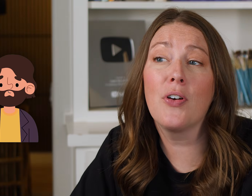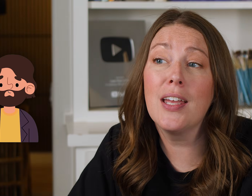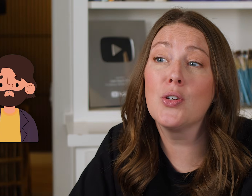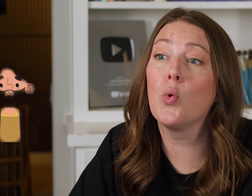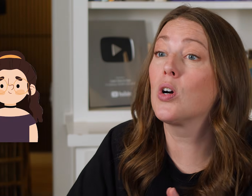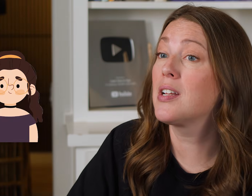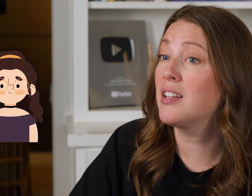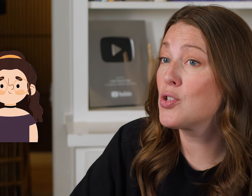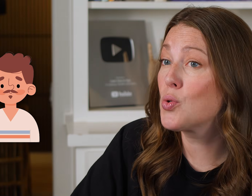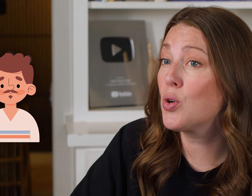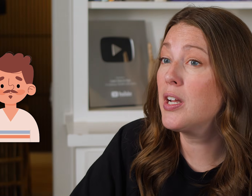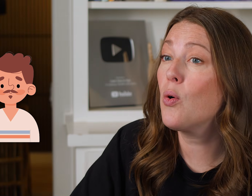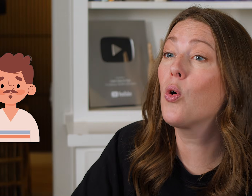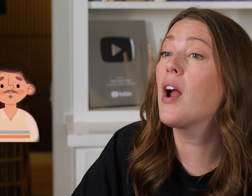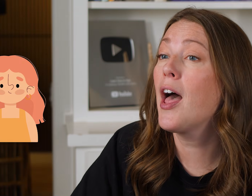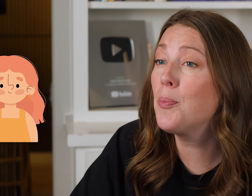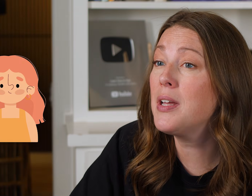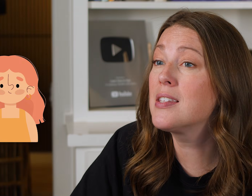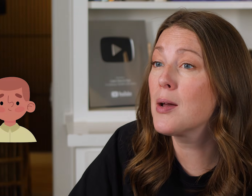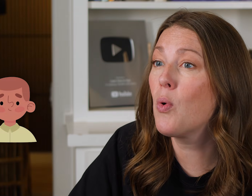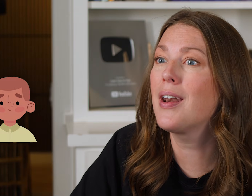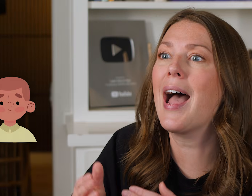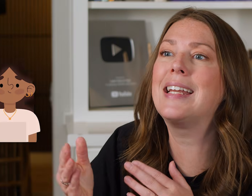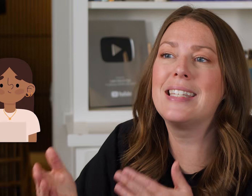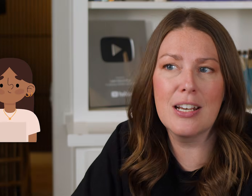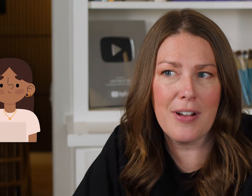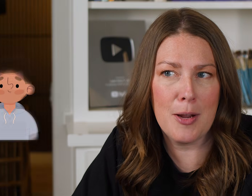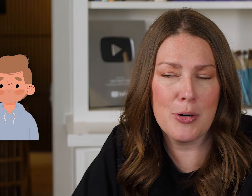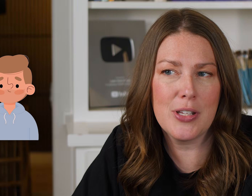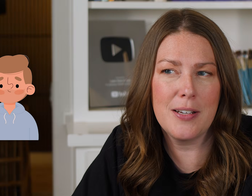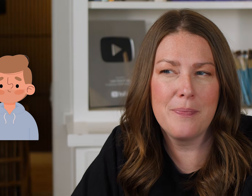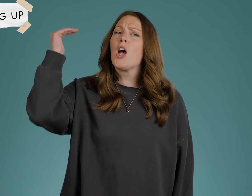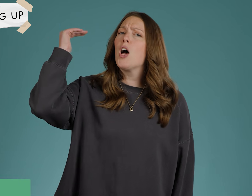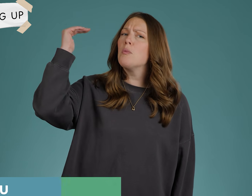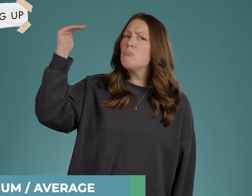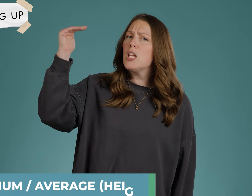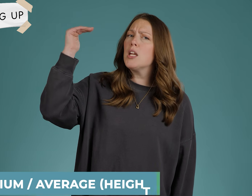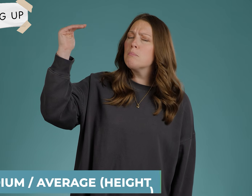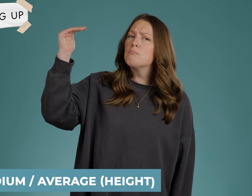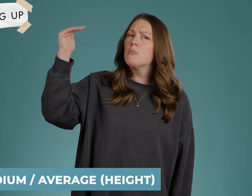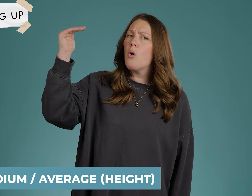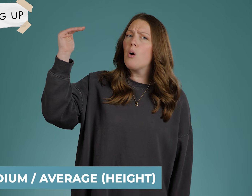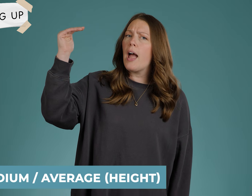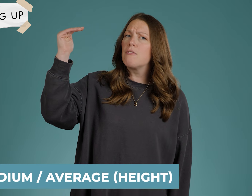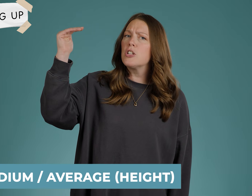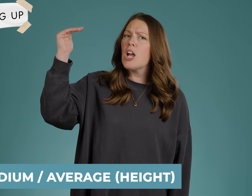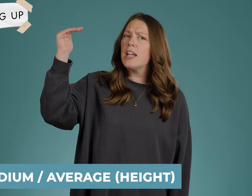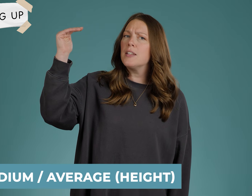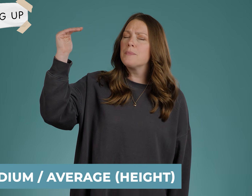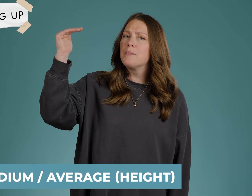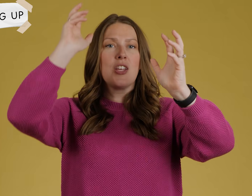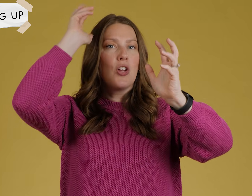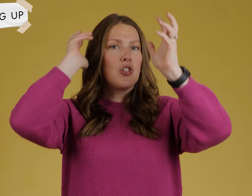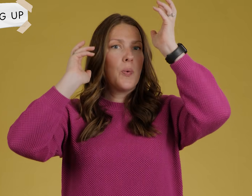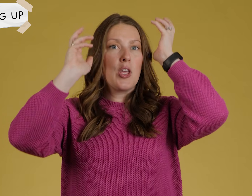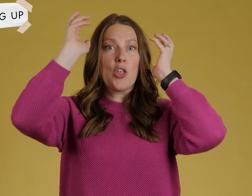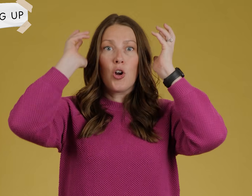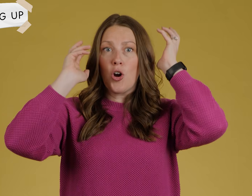friend or telling a story or helping someone identify a person. In this video, we're going to learn a wide range of signs for